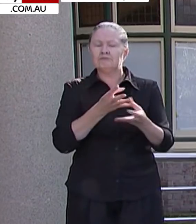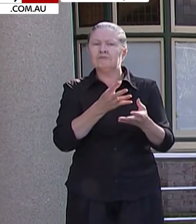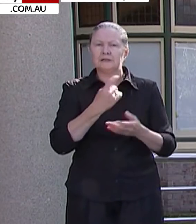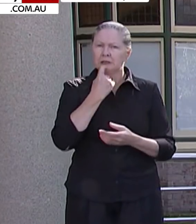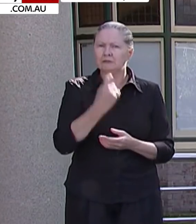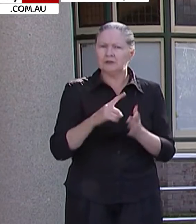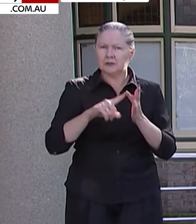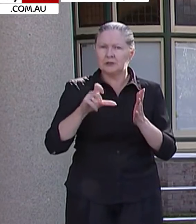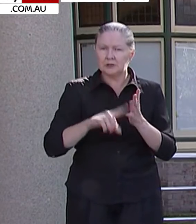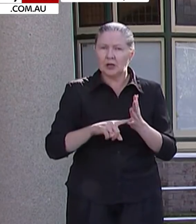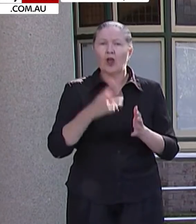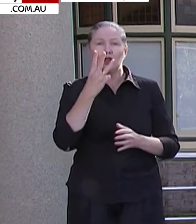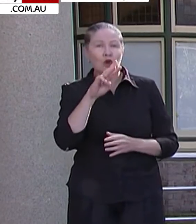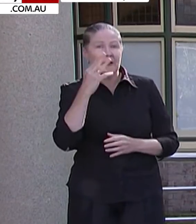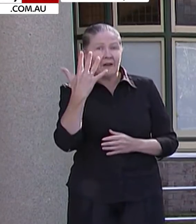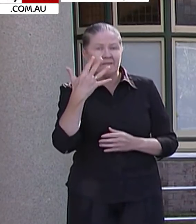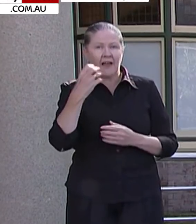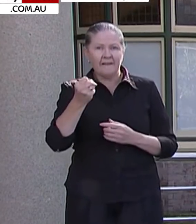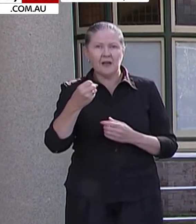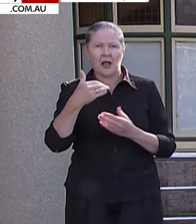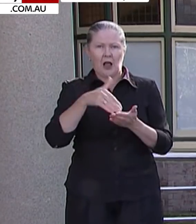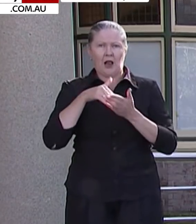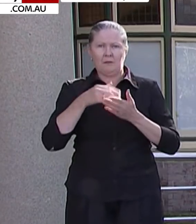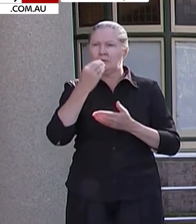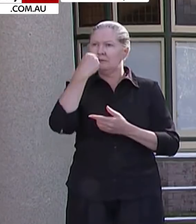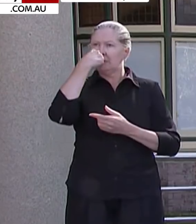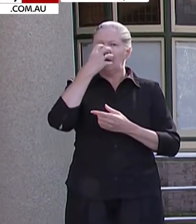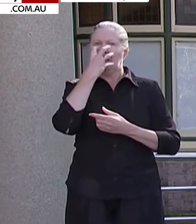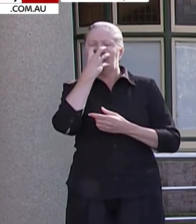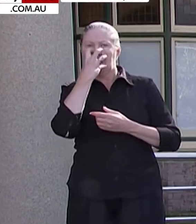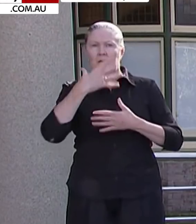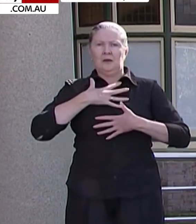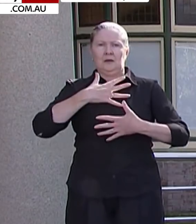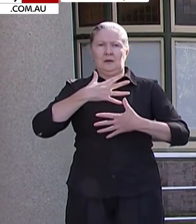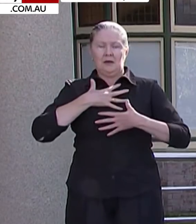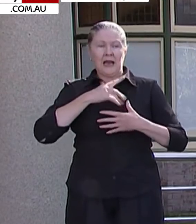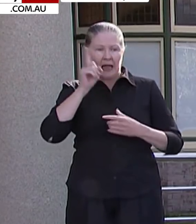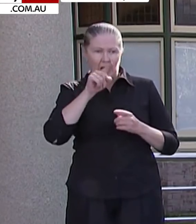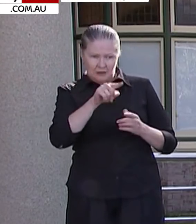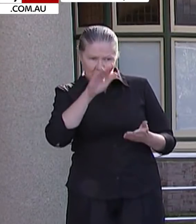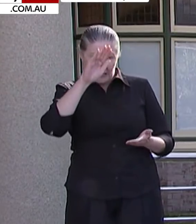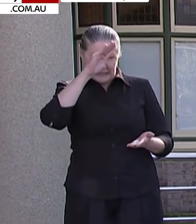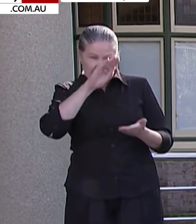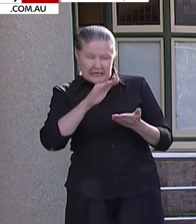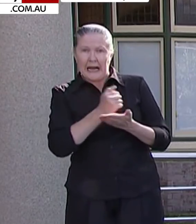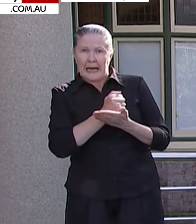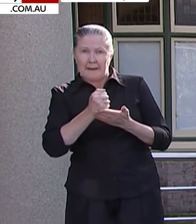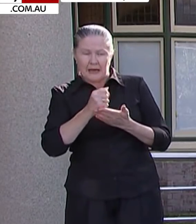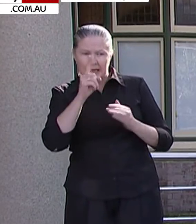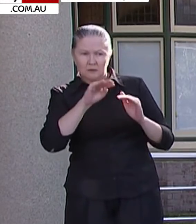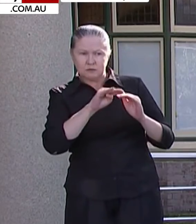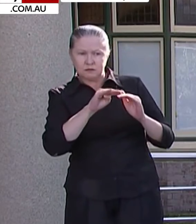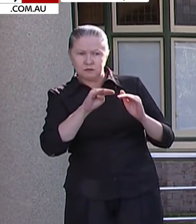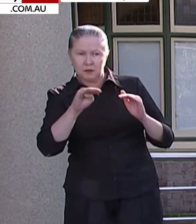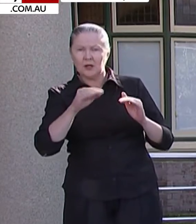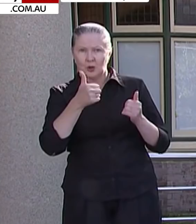and 35 on ventilators. These numbers have reduced and now stabilised, and that's a very important sign for